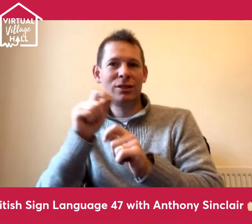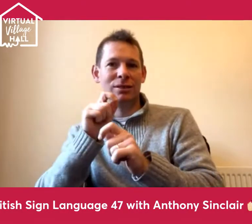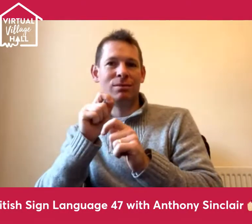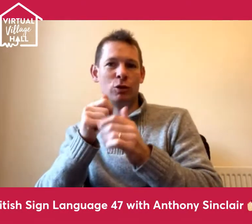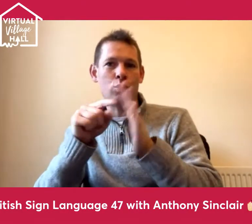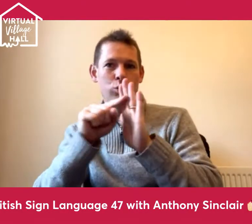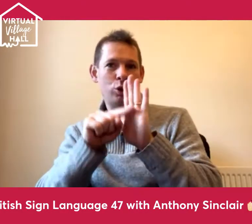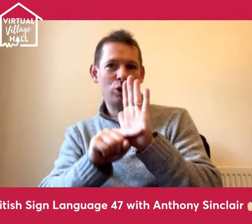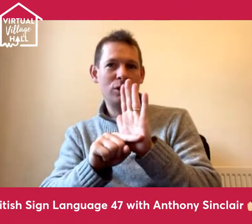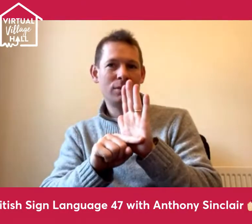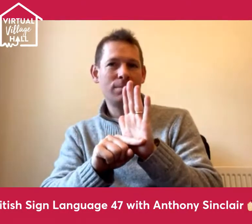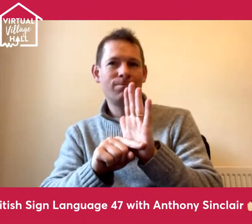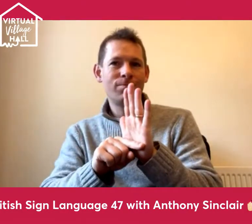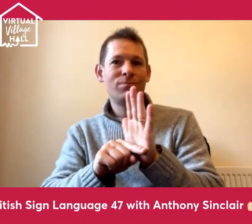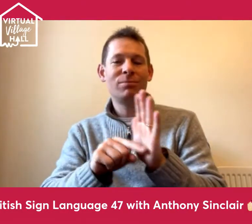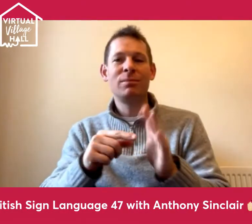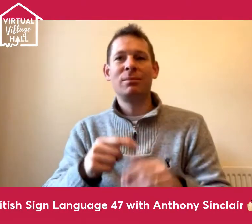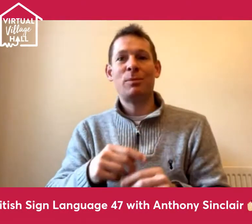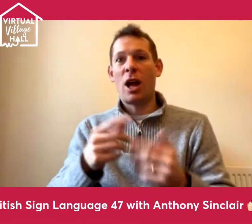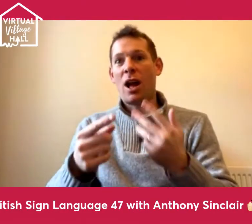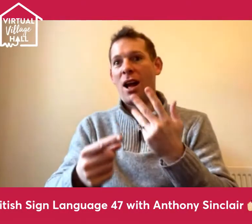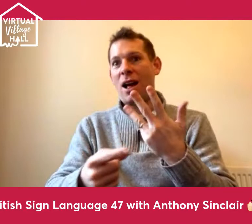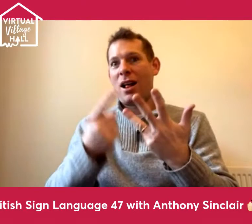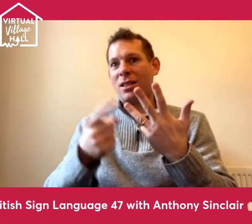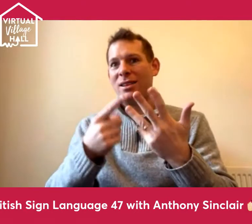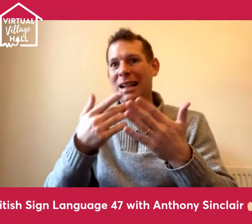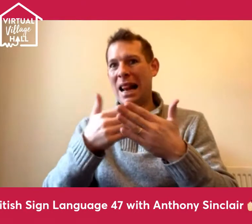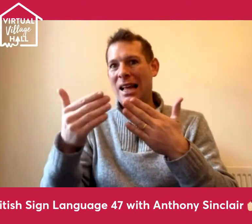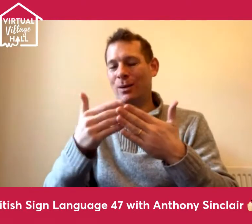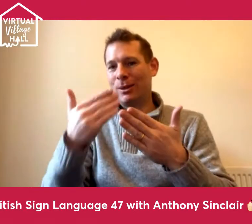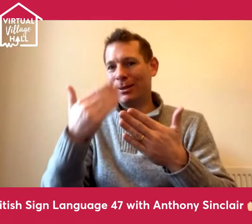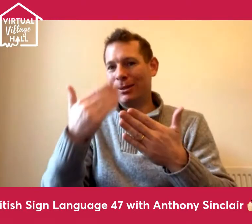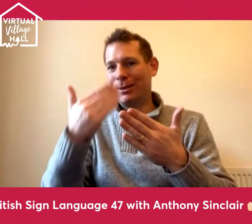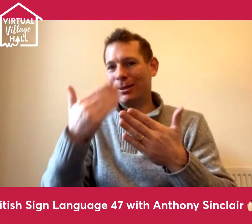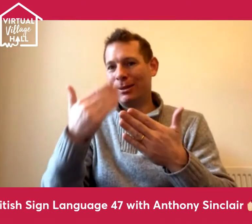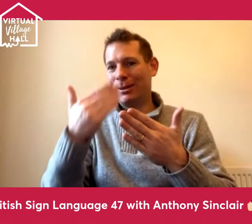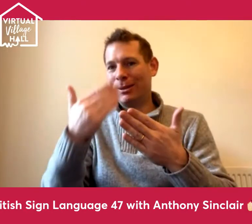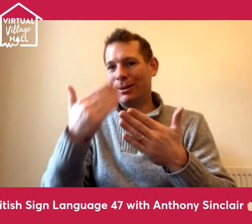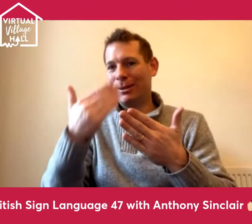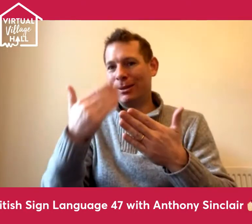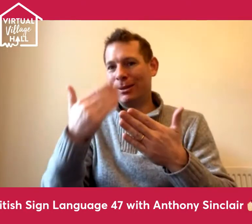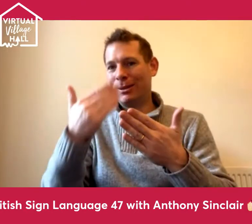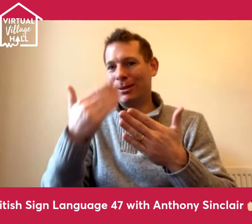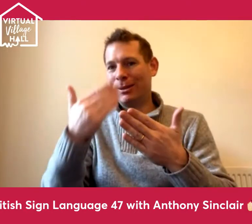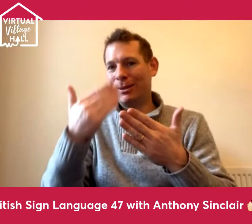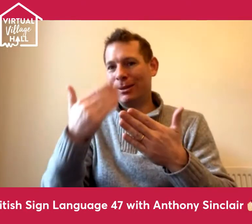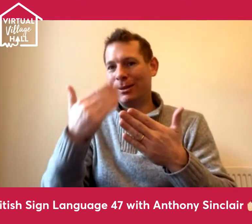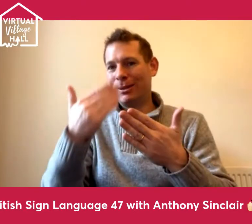comes afterwards. So, yes, those are quite often the fixed rules of other languages.